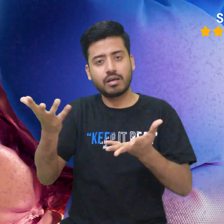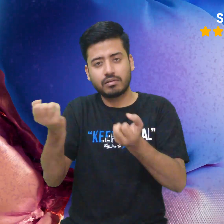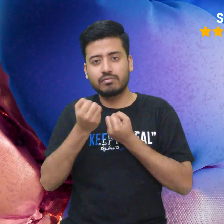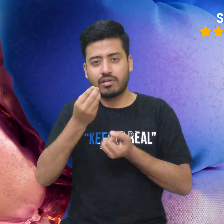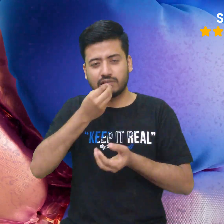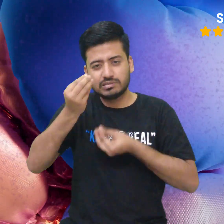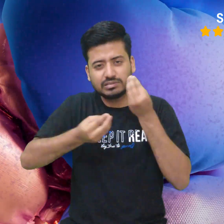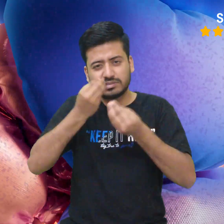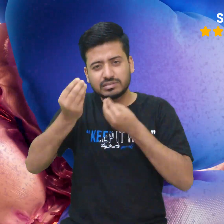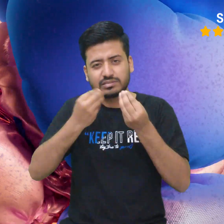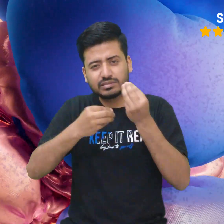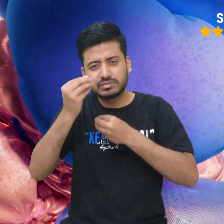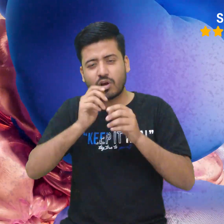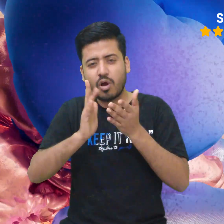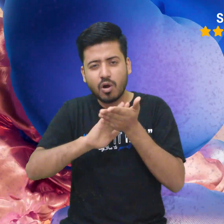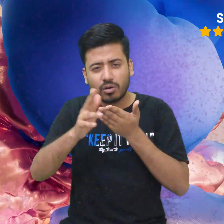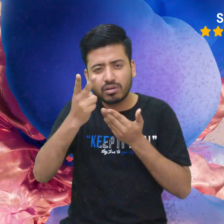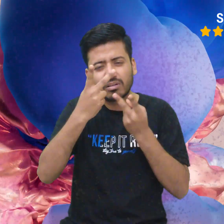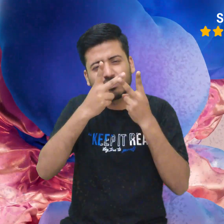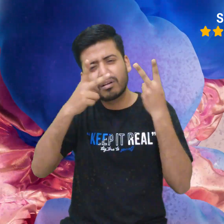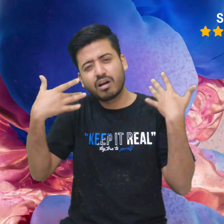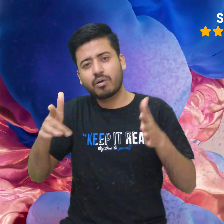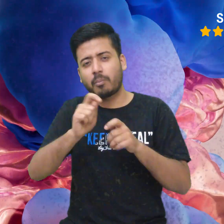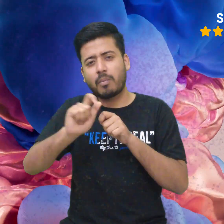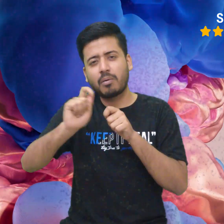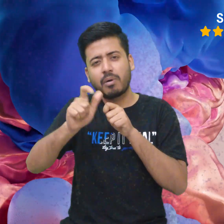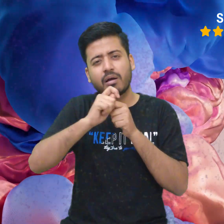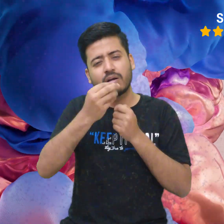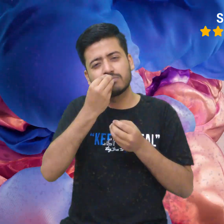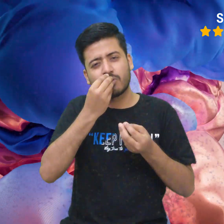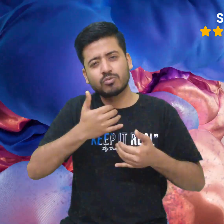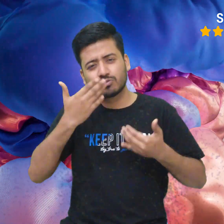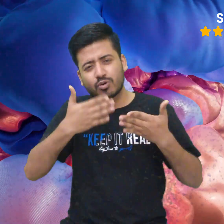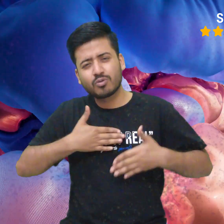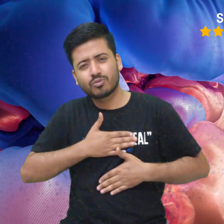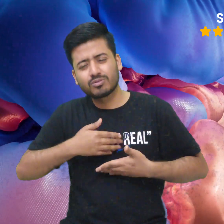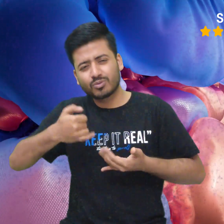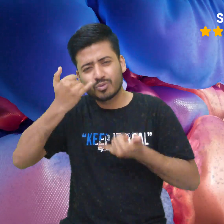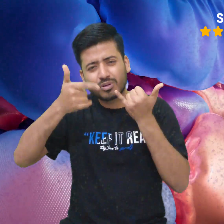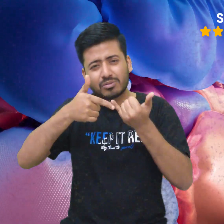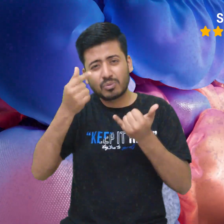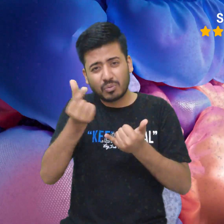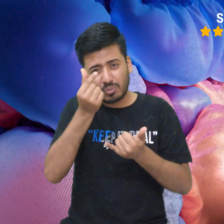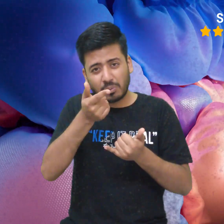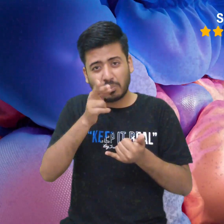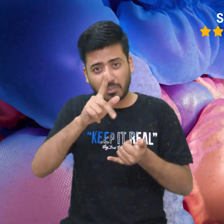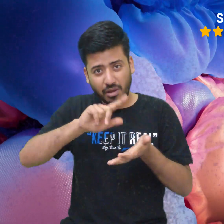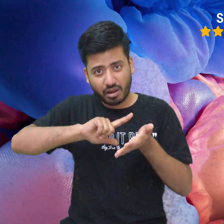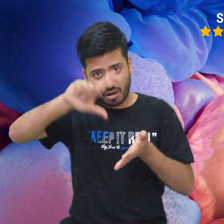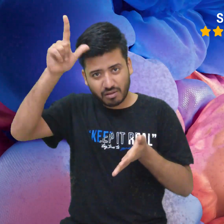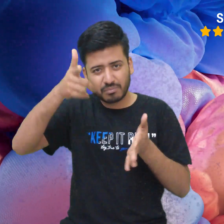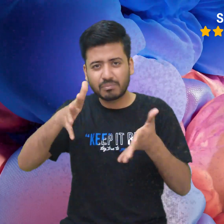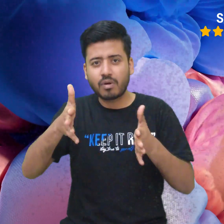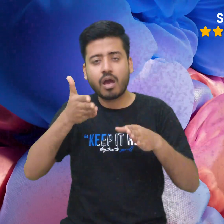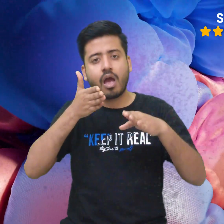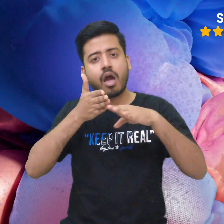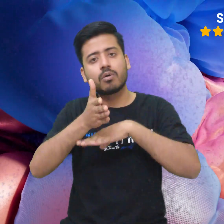area, encourages production of the gas, just like how the porous surface area of a Mentos comes into play during explosive Coke and